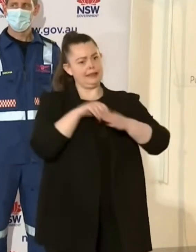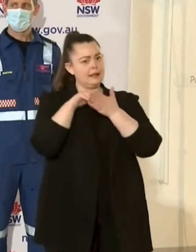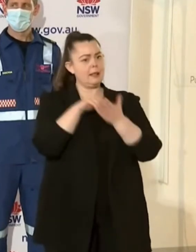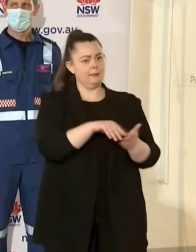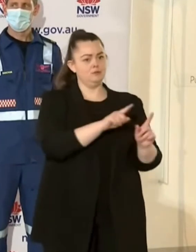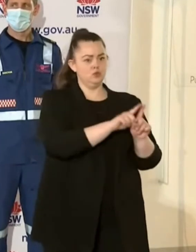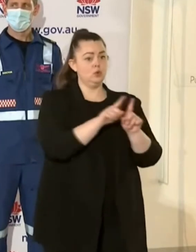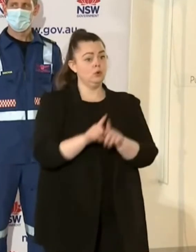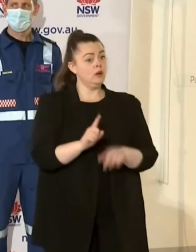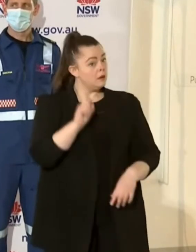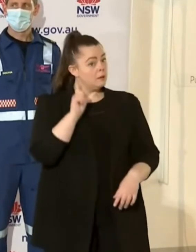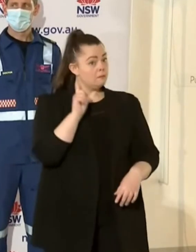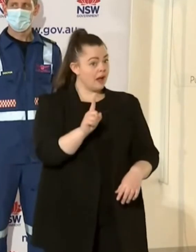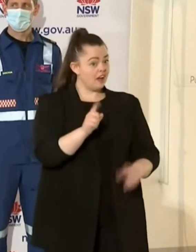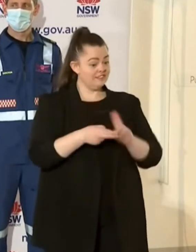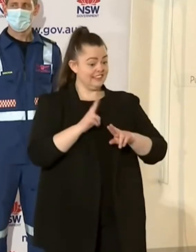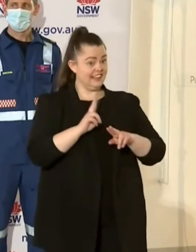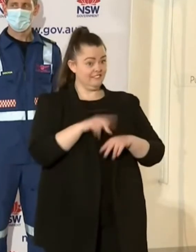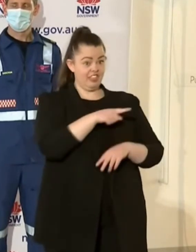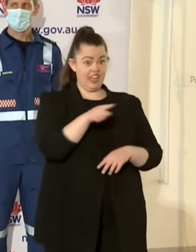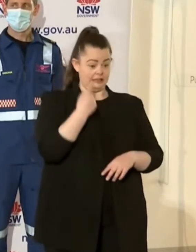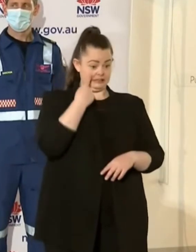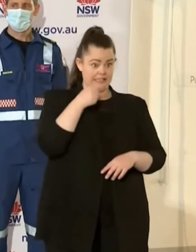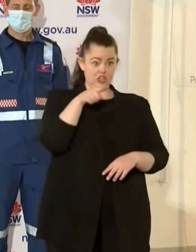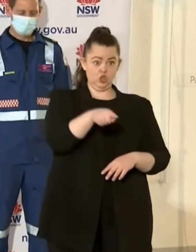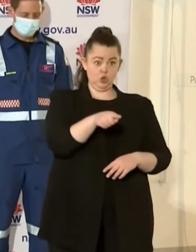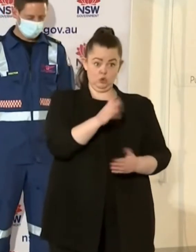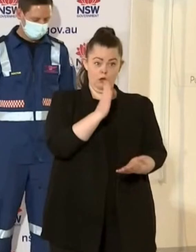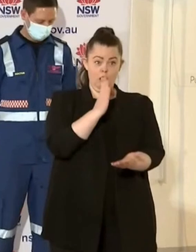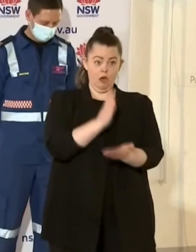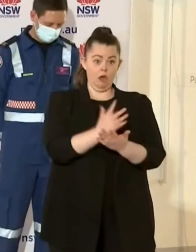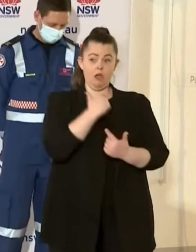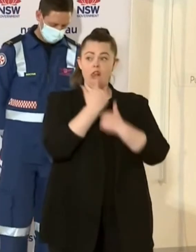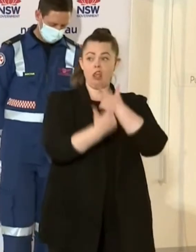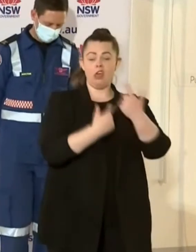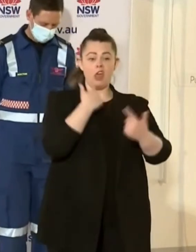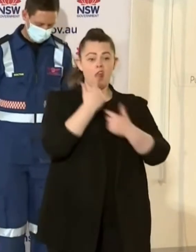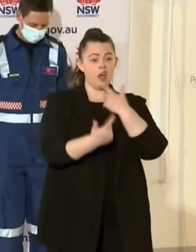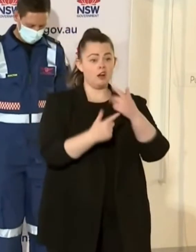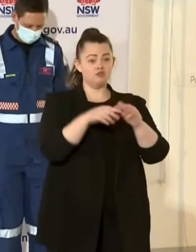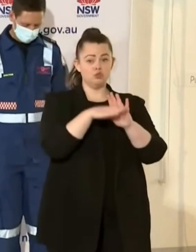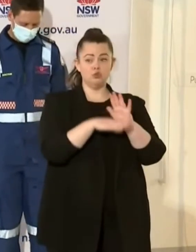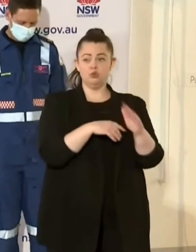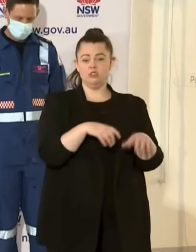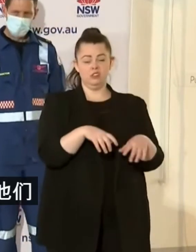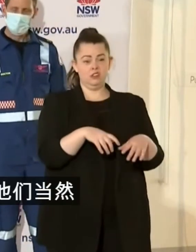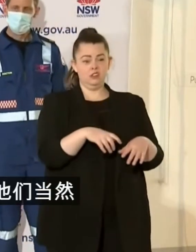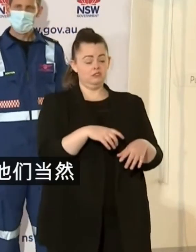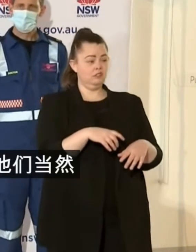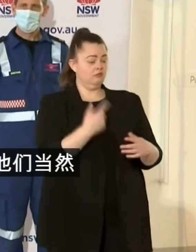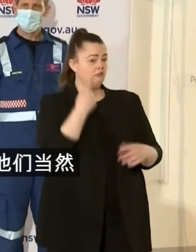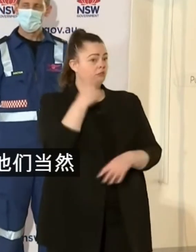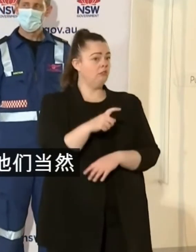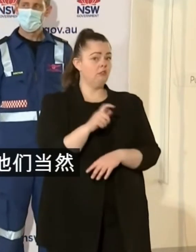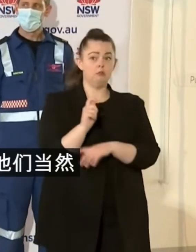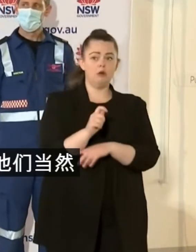do a job, and if somebody is being deliberately obstructive in regard to the orders that are in place to keep us all safe, well, of course, they